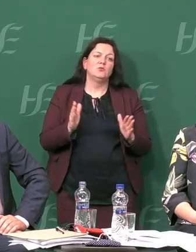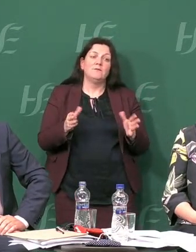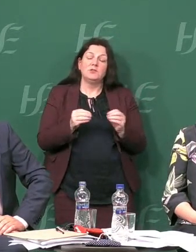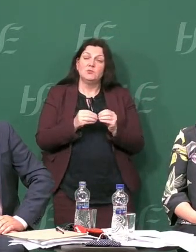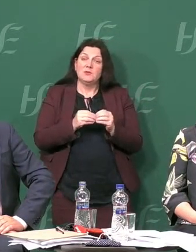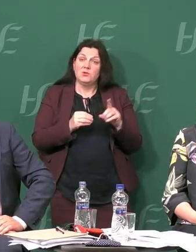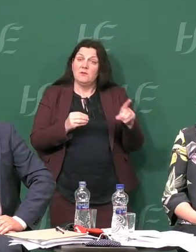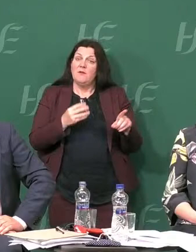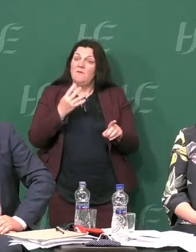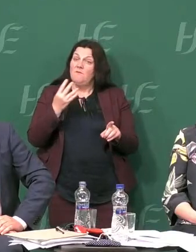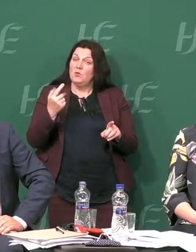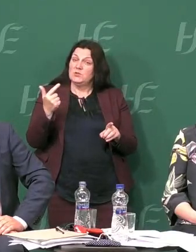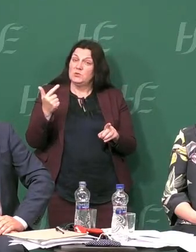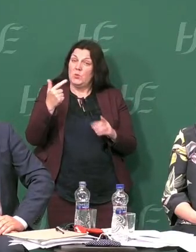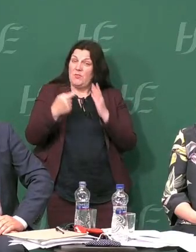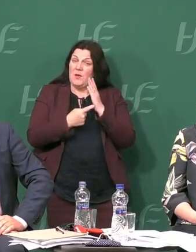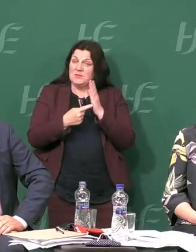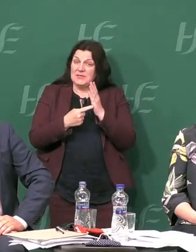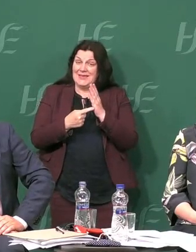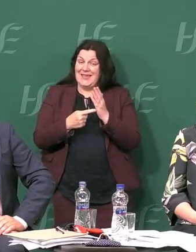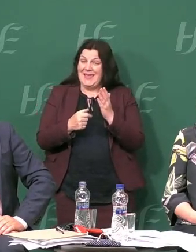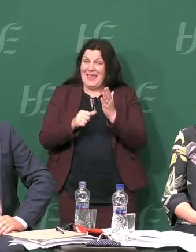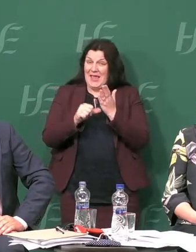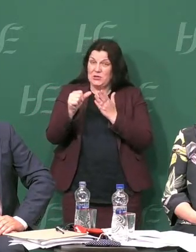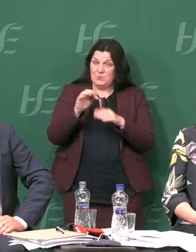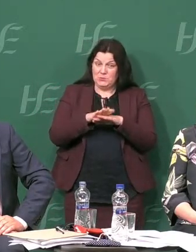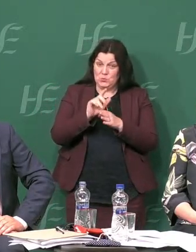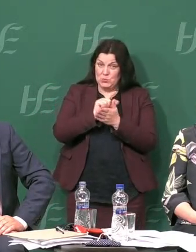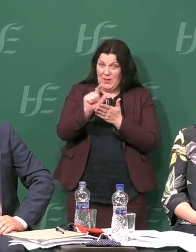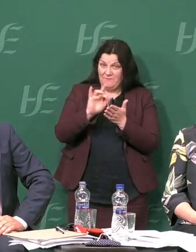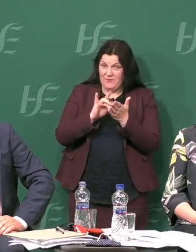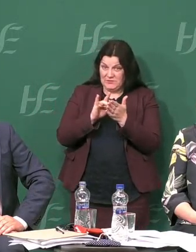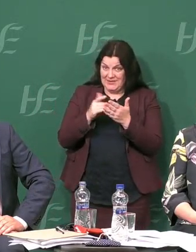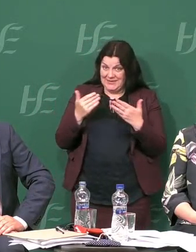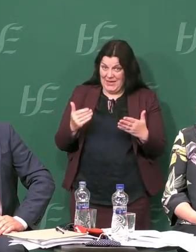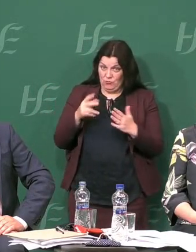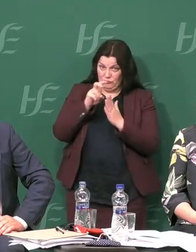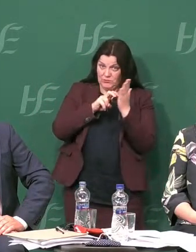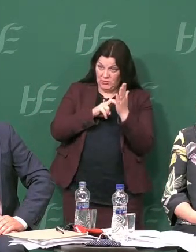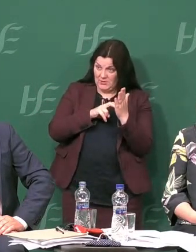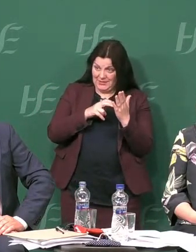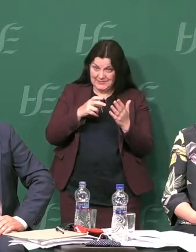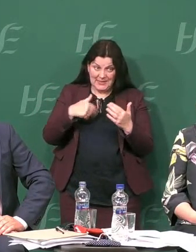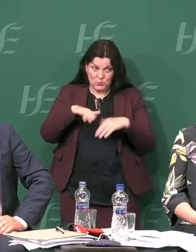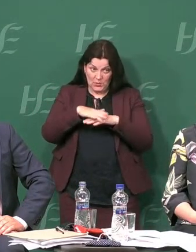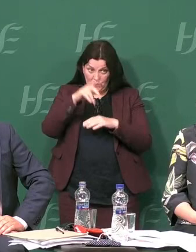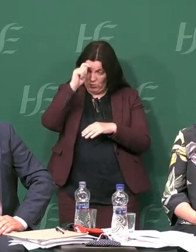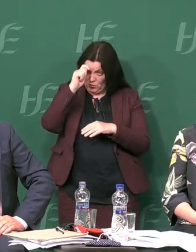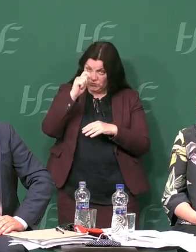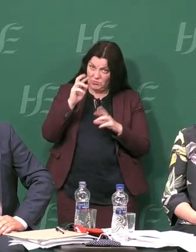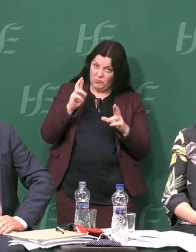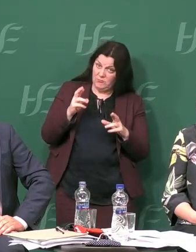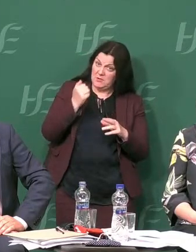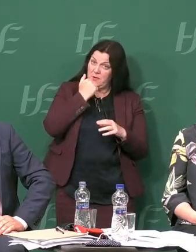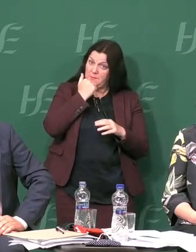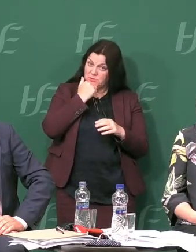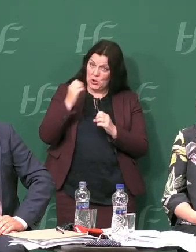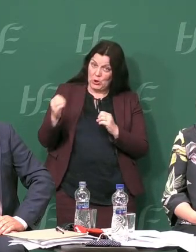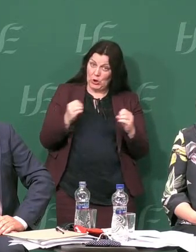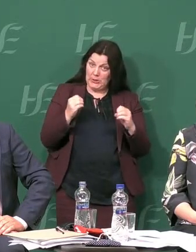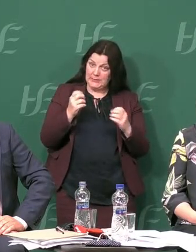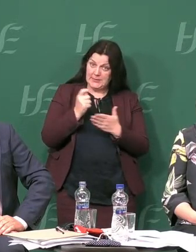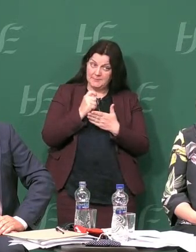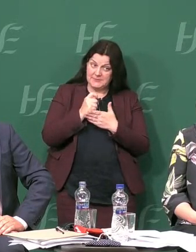Paul, 42,000 children aged between 12 and 15 have now registered. Is that where you thought this was going to be in the early